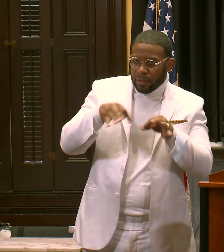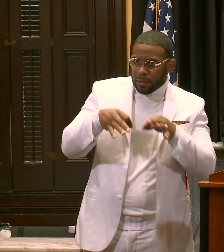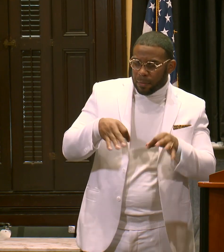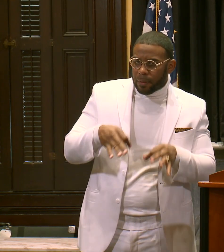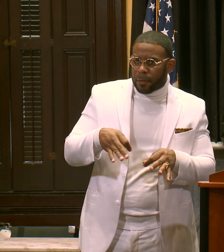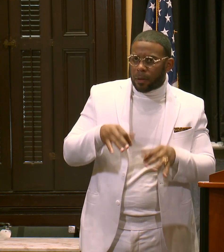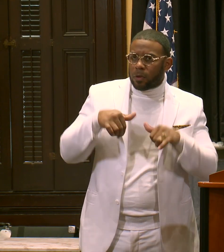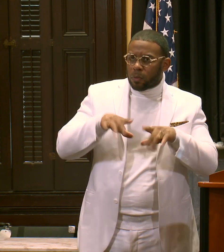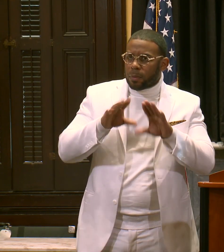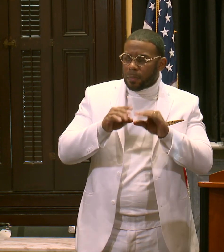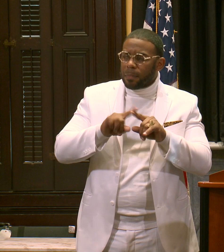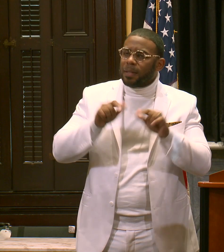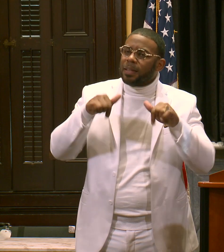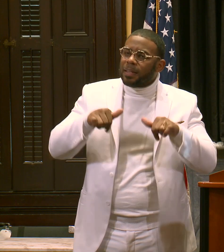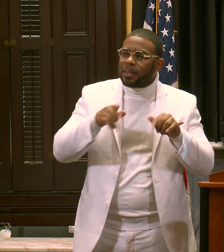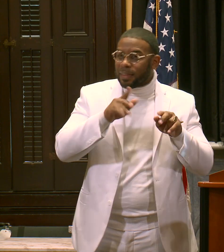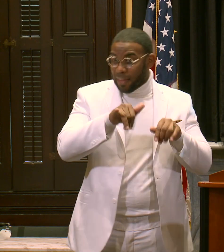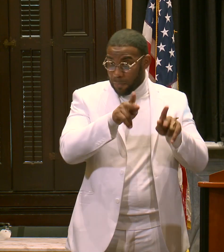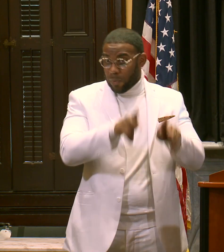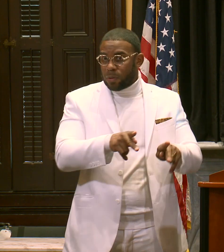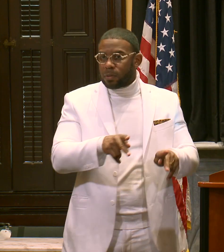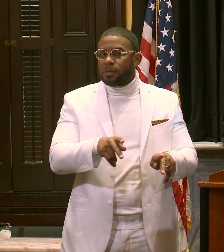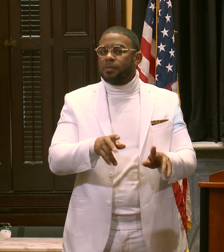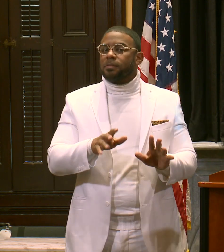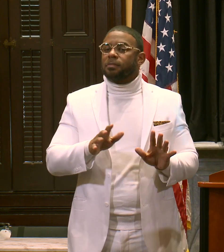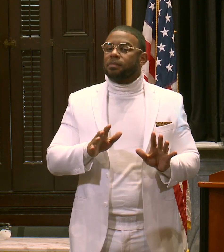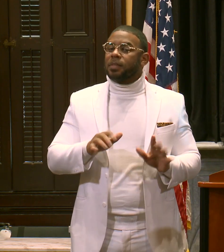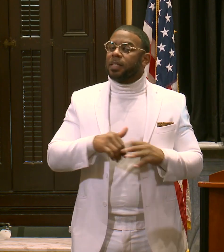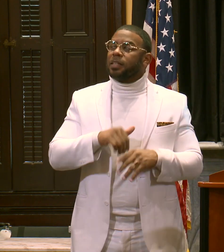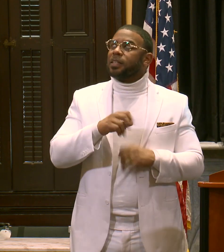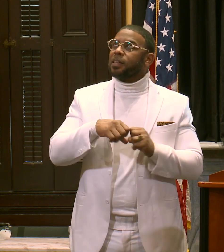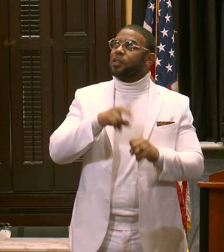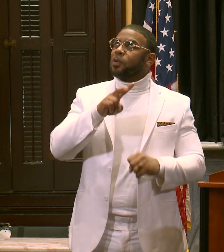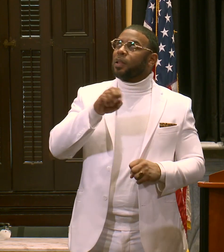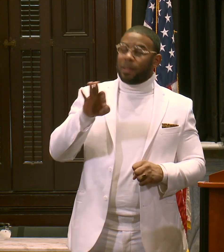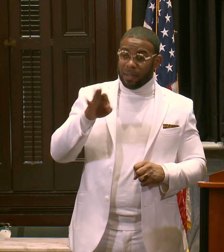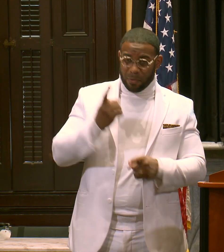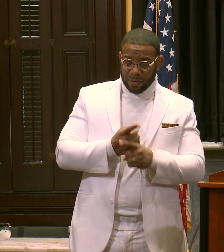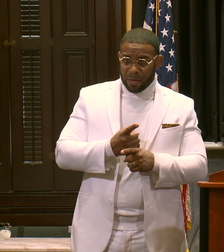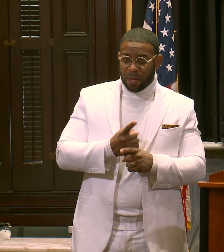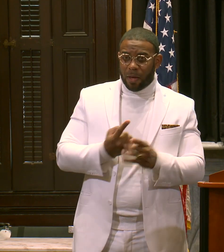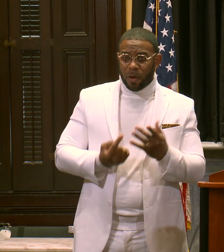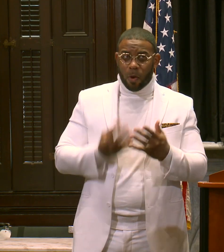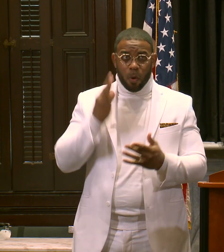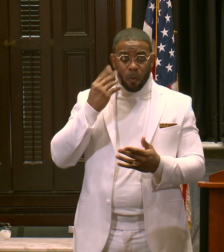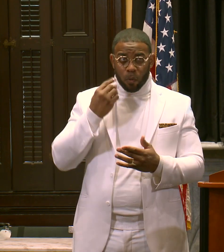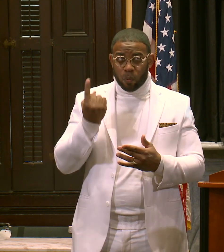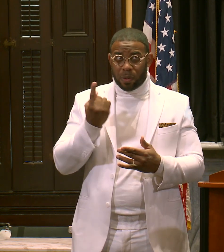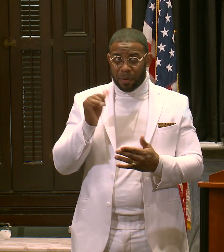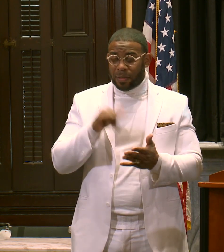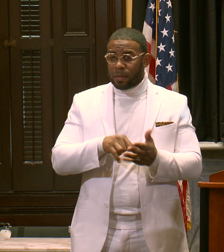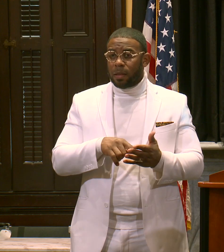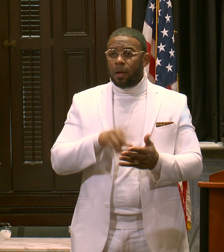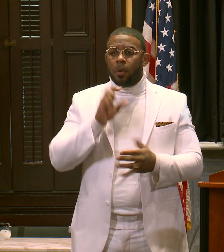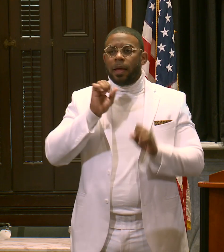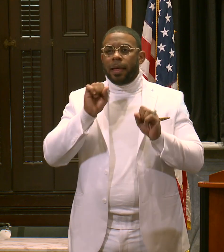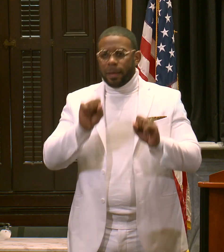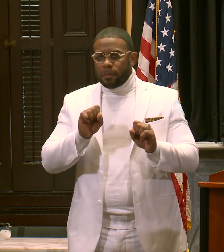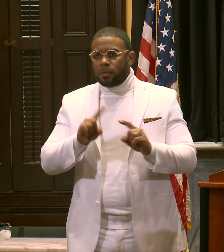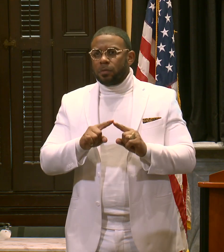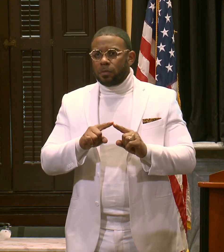explanation during the meeting, but this person in 2009, right, went through something like this, was able